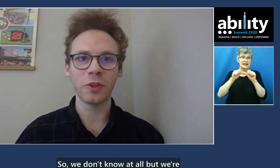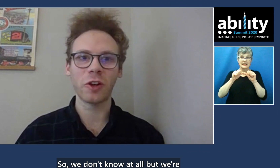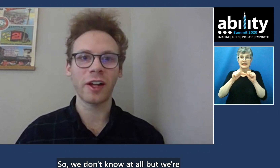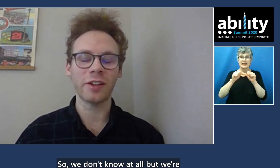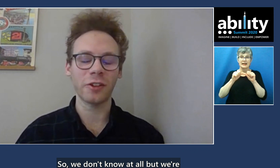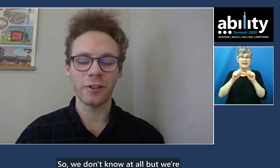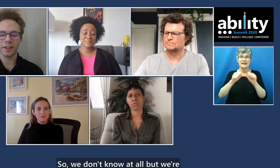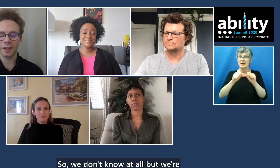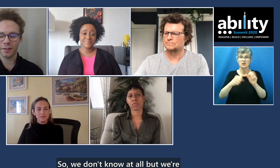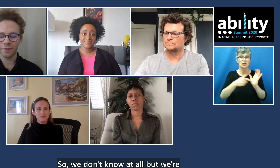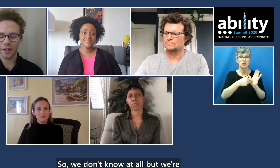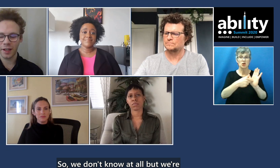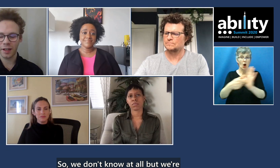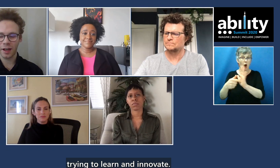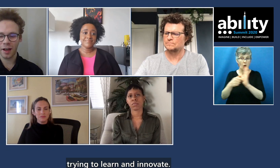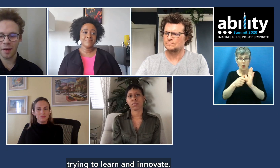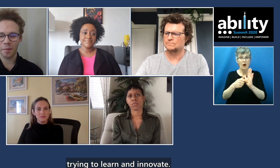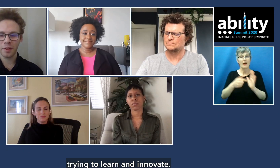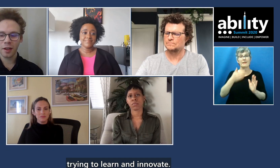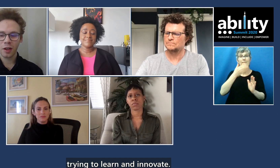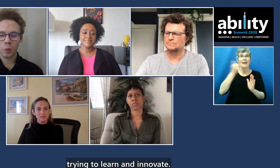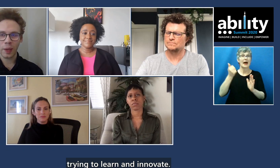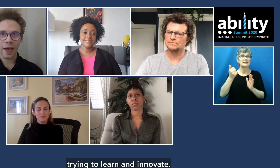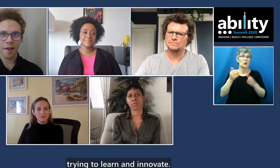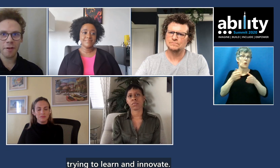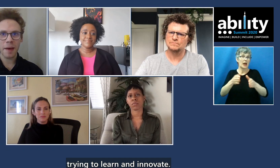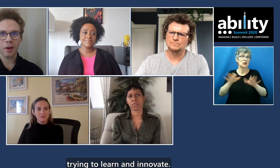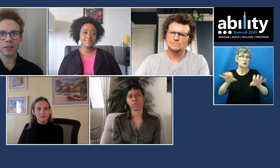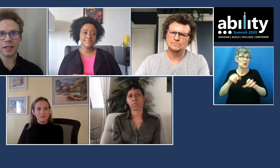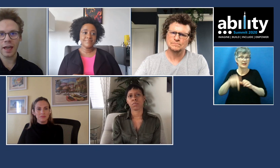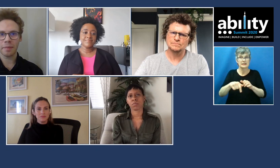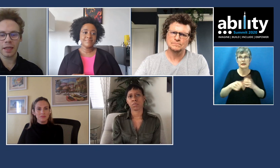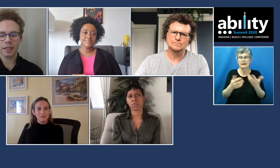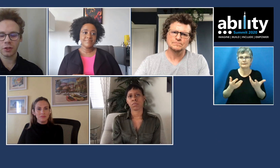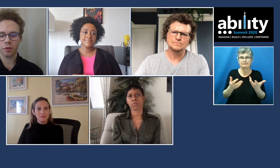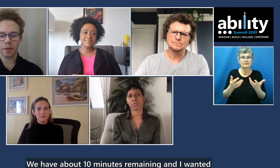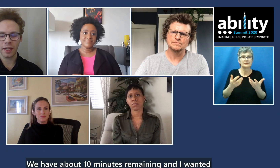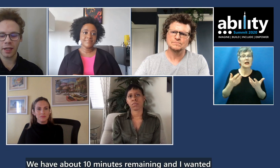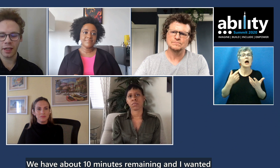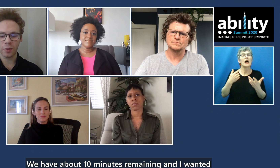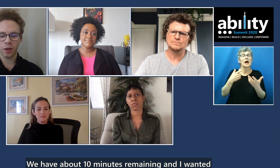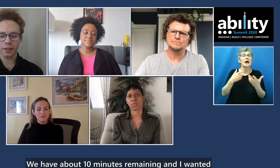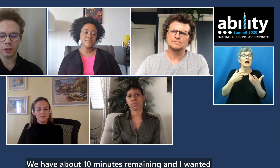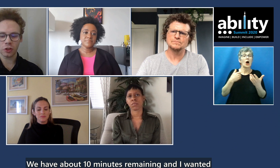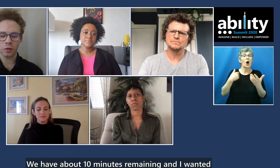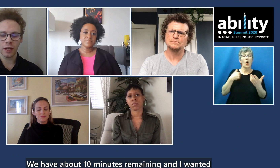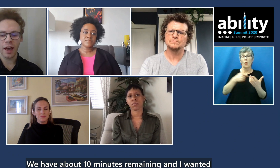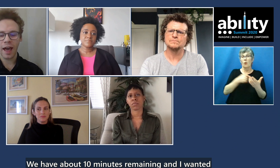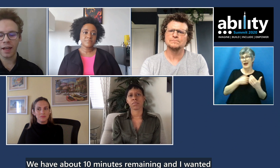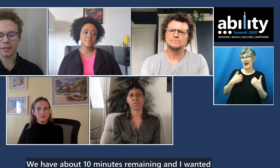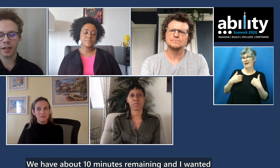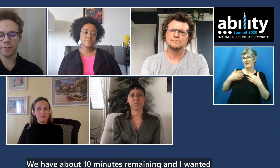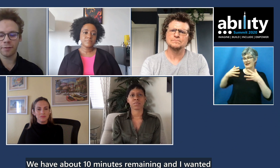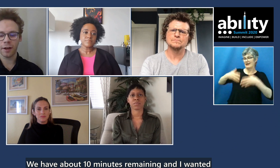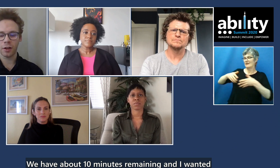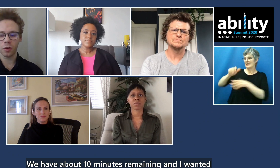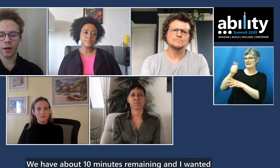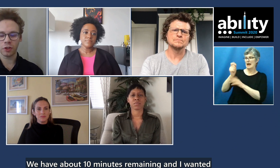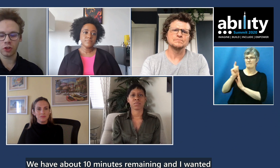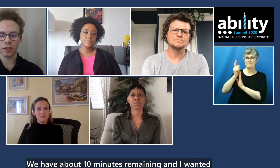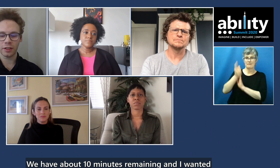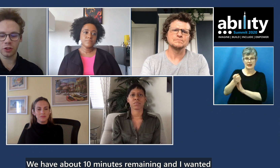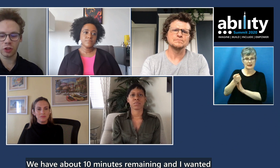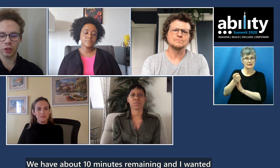we're trying to learn and innovate. We have about 10 minutes remaining, and I wanted to ask kind of a